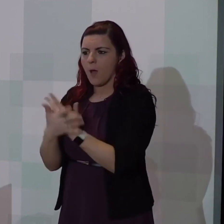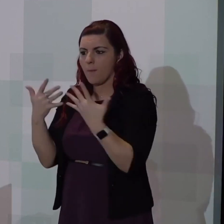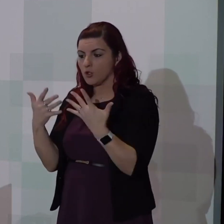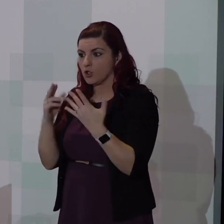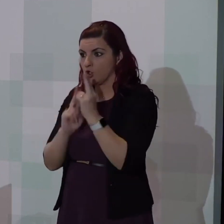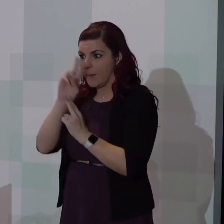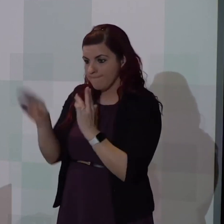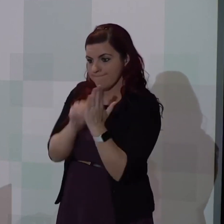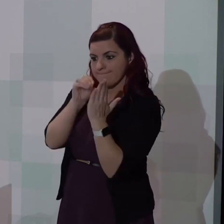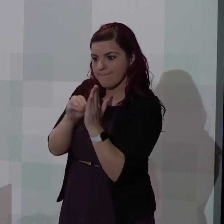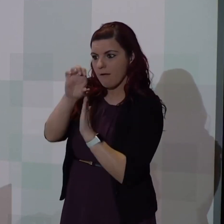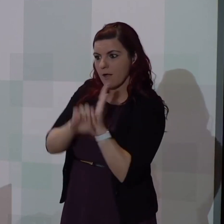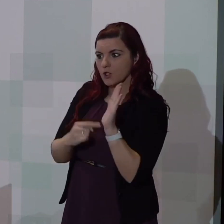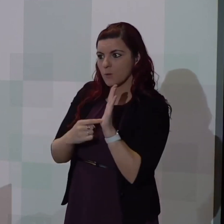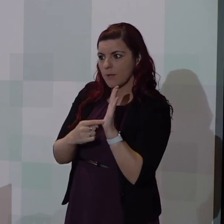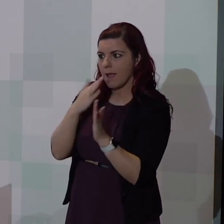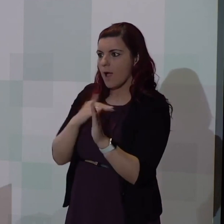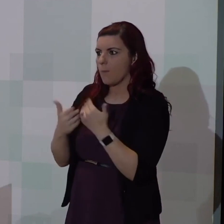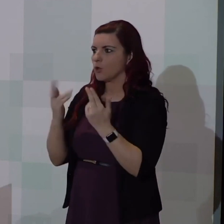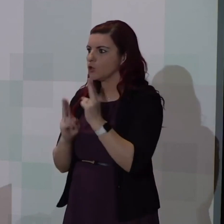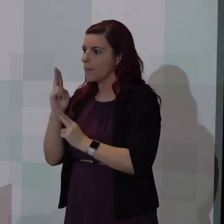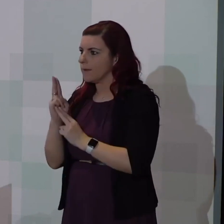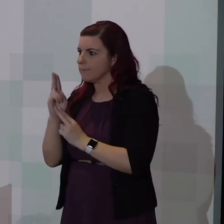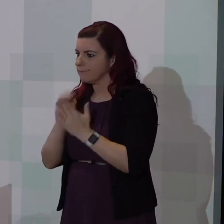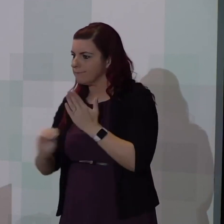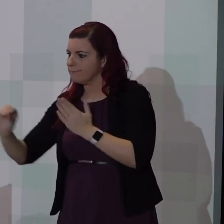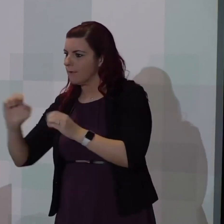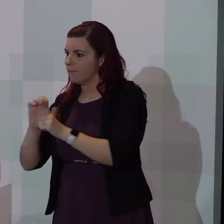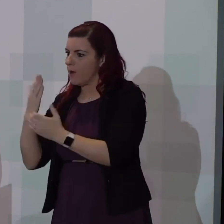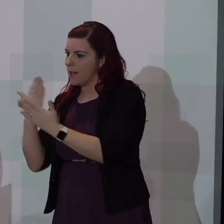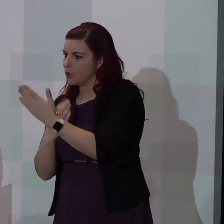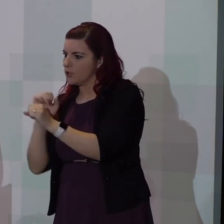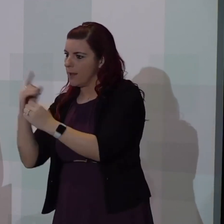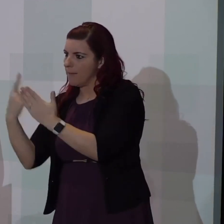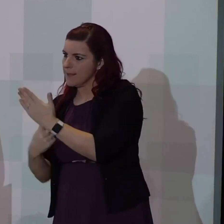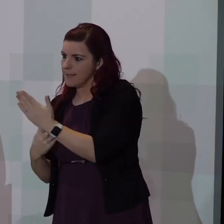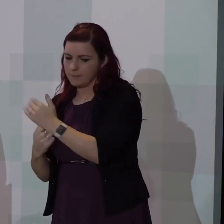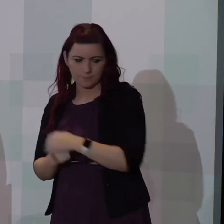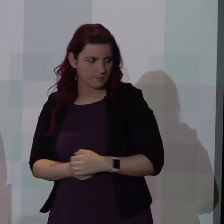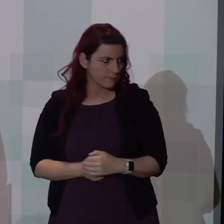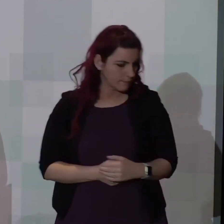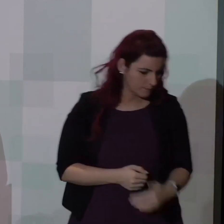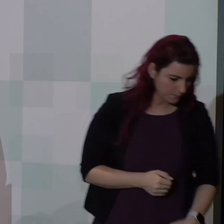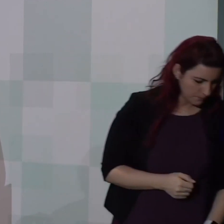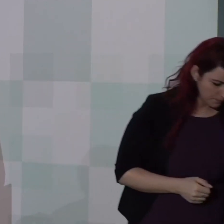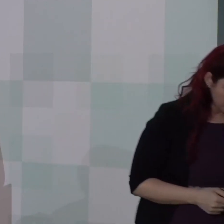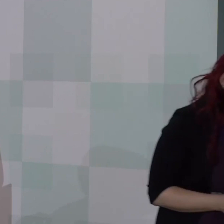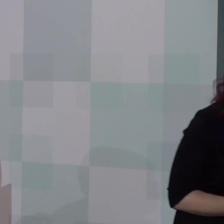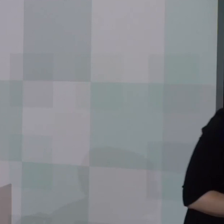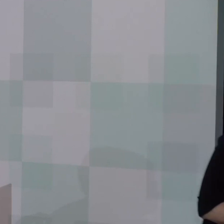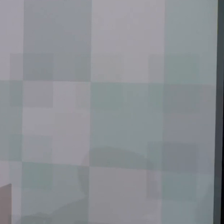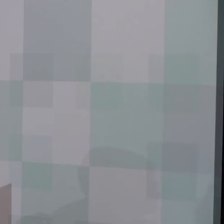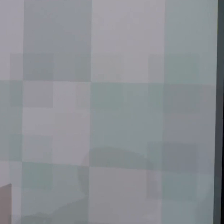be in the constitution and how much should we leave to legislation and policy. So, of course, there are many